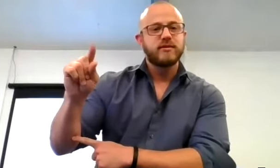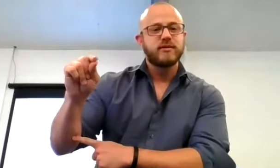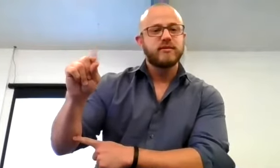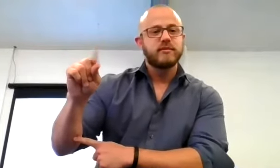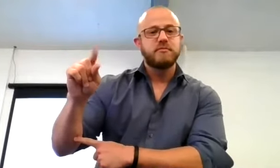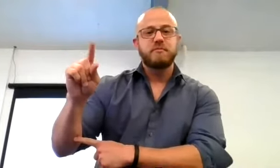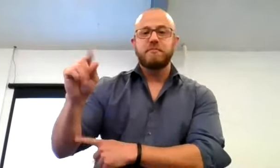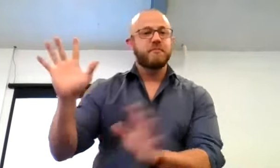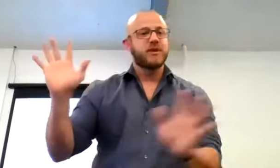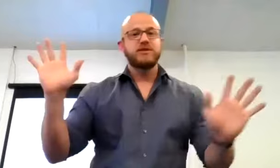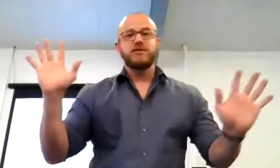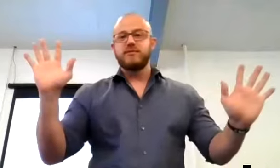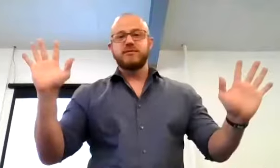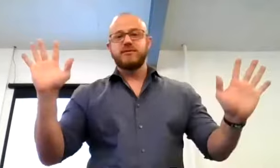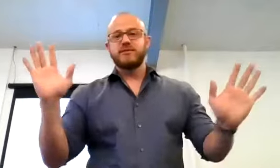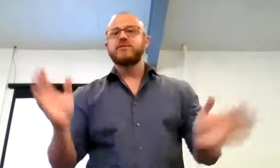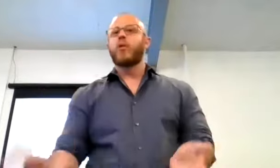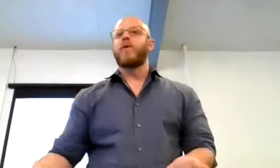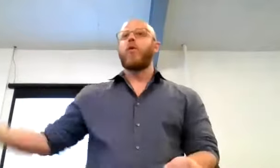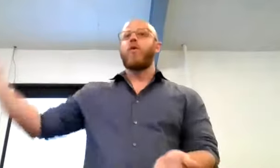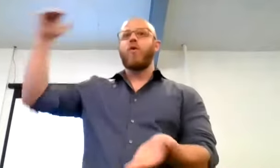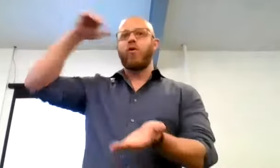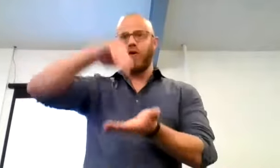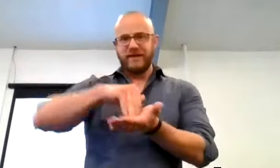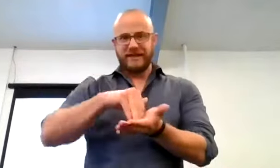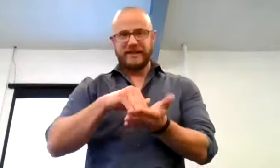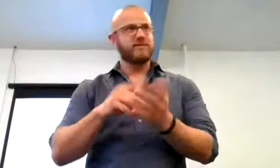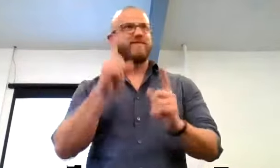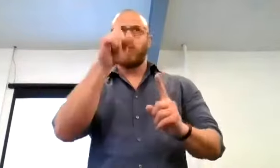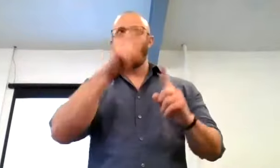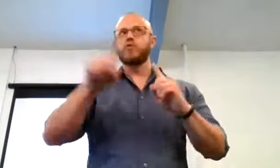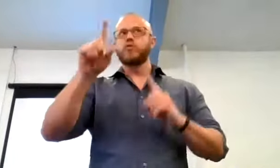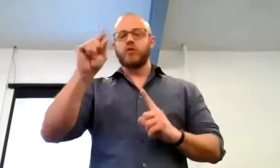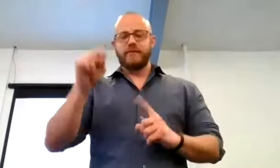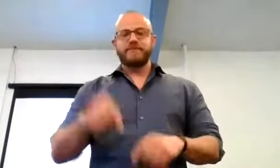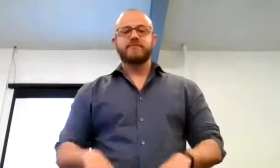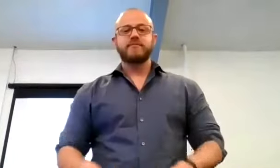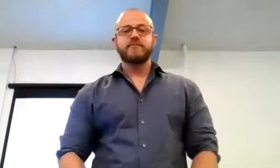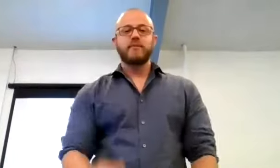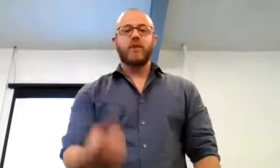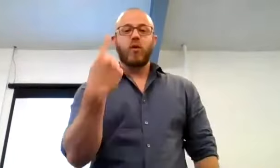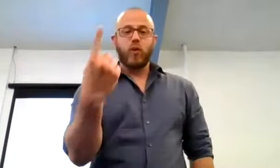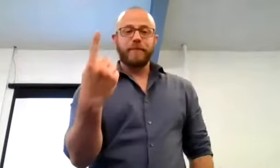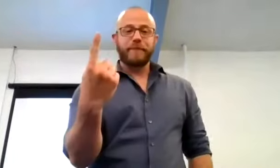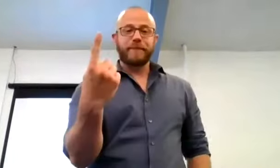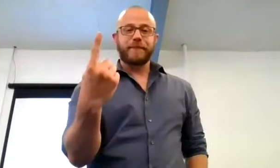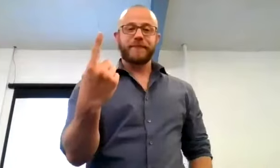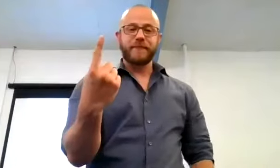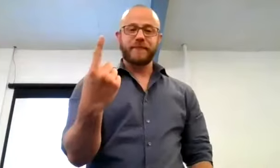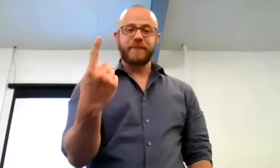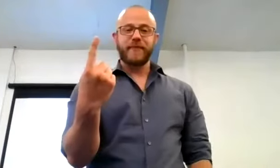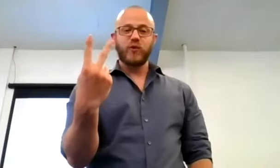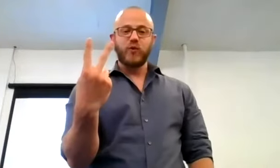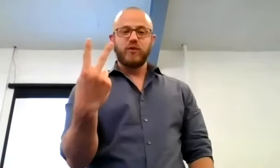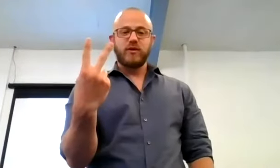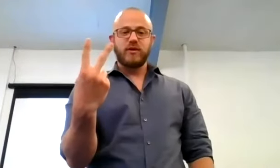20. That's it. So we're gonna go over all of it again, 1 through 20. 1,